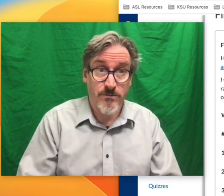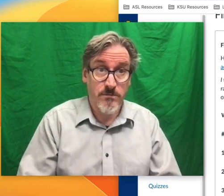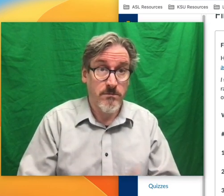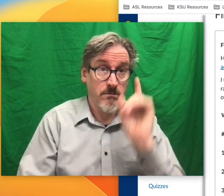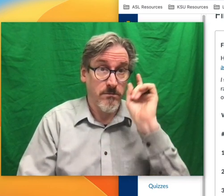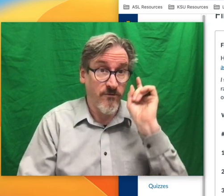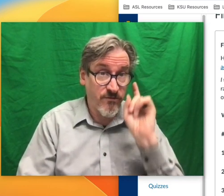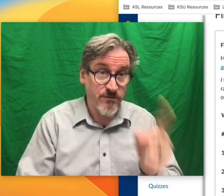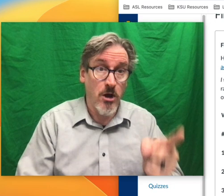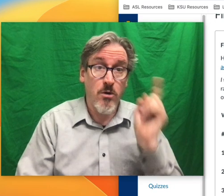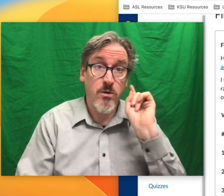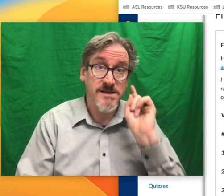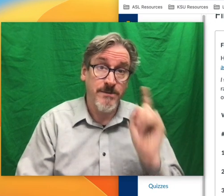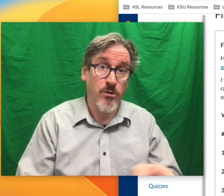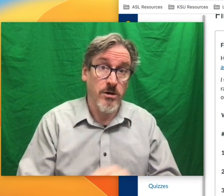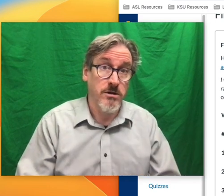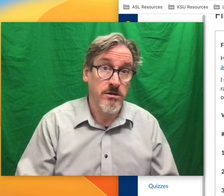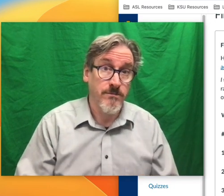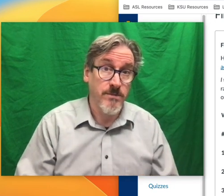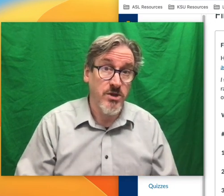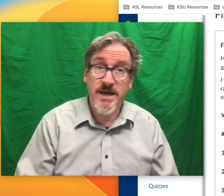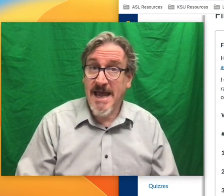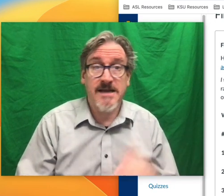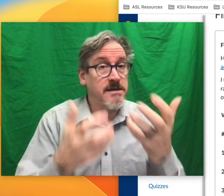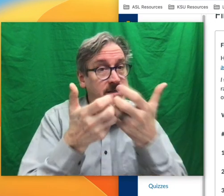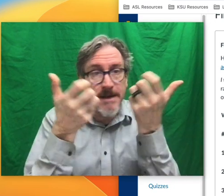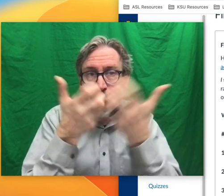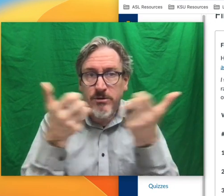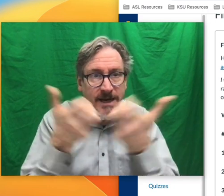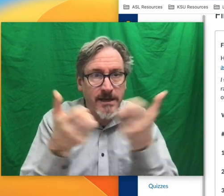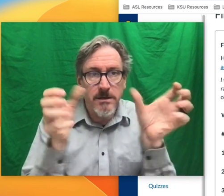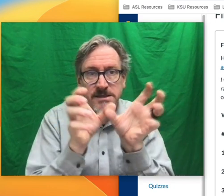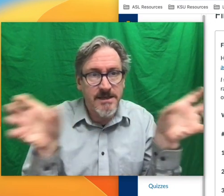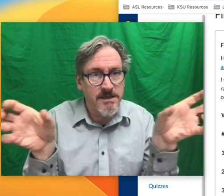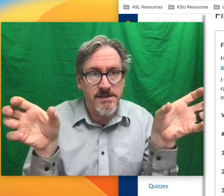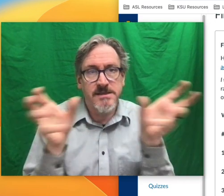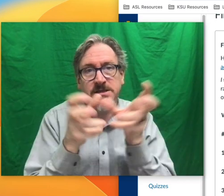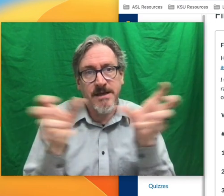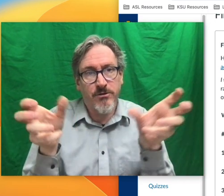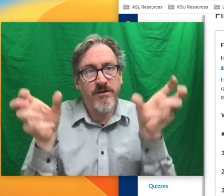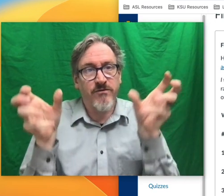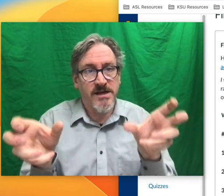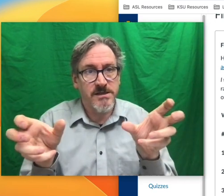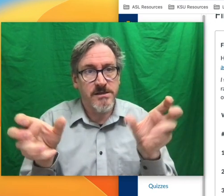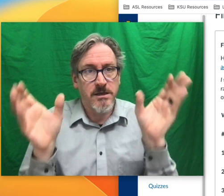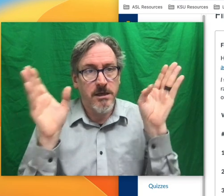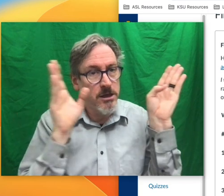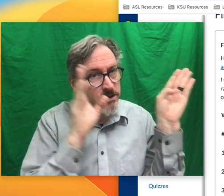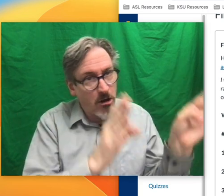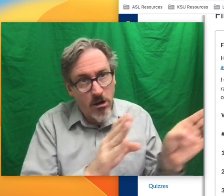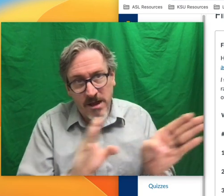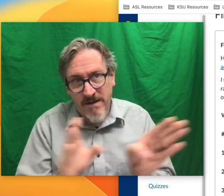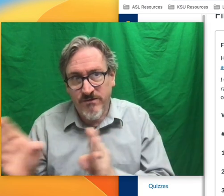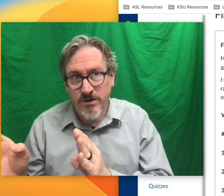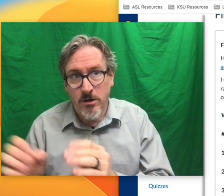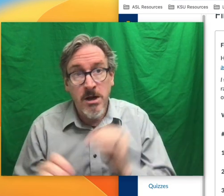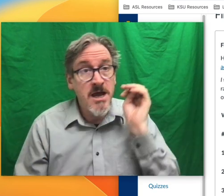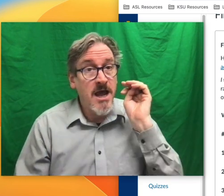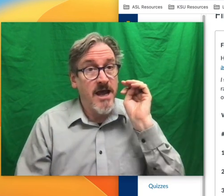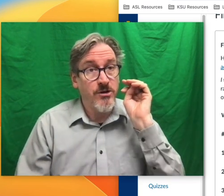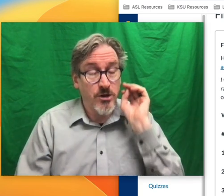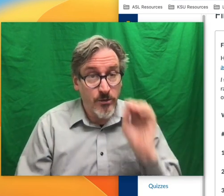video? Flow is important. You can't separate sentences, separate phrases. They all have to